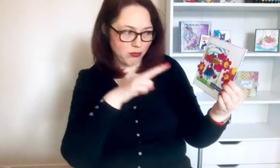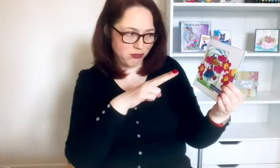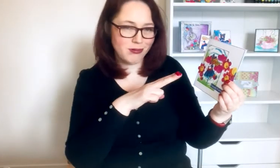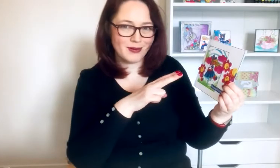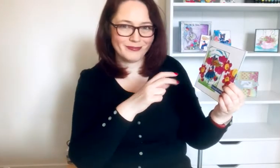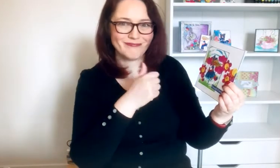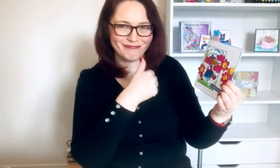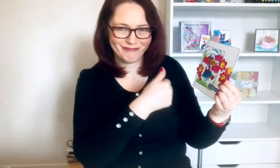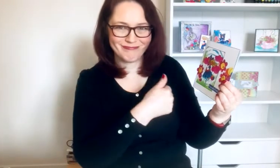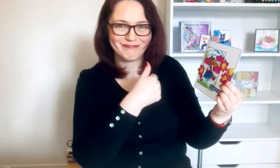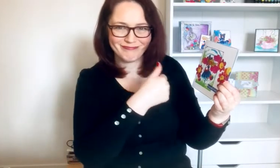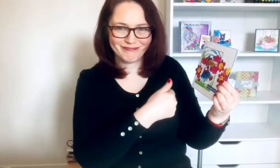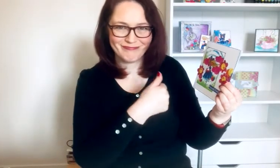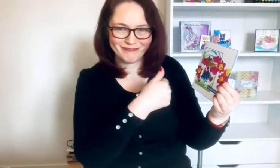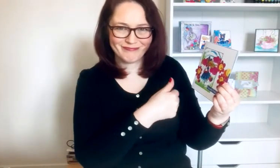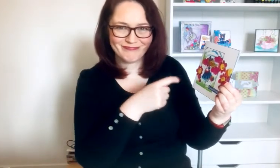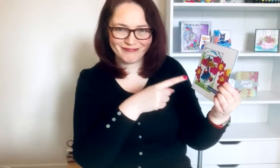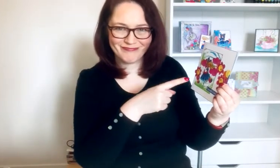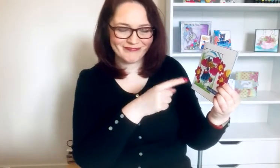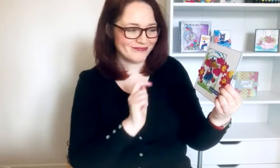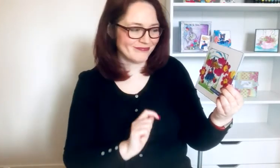really helping the eyes look straight at the card, which is a really good thing.